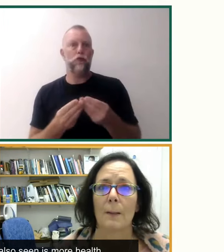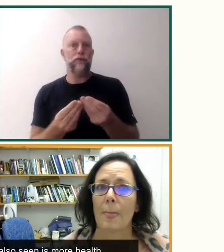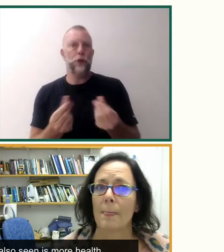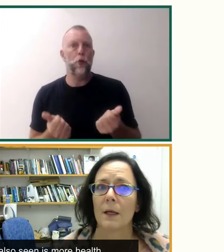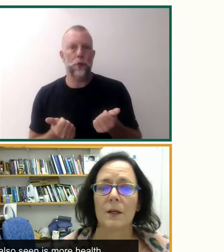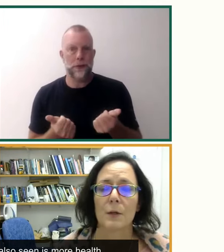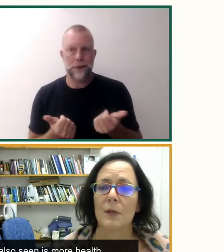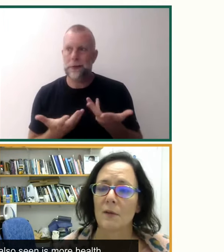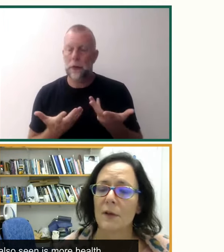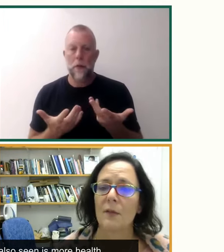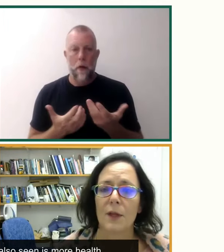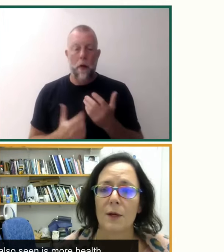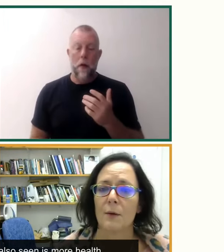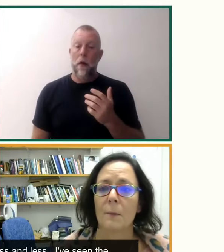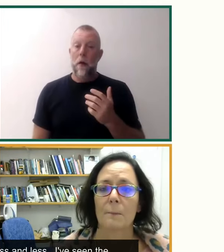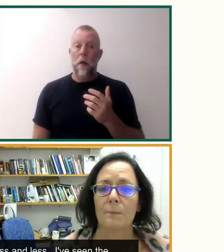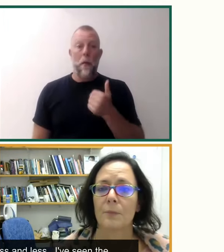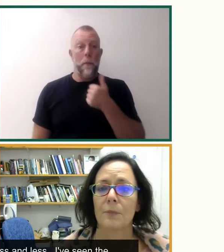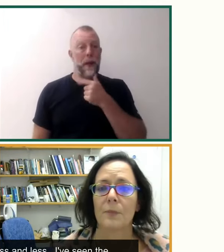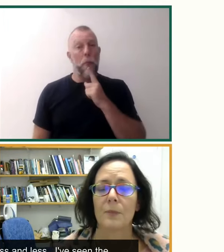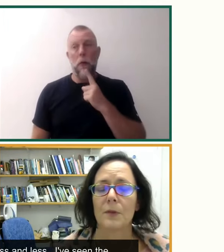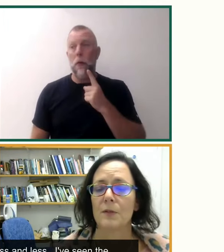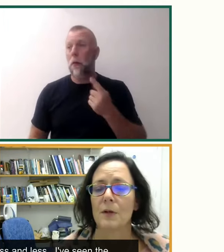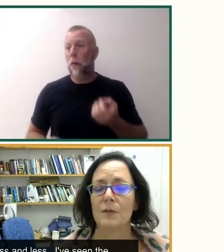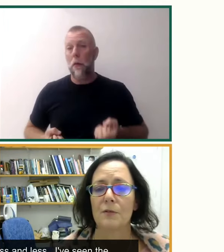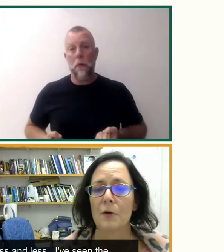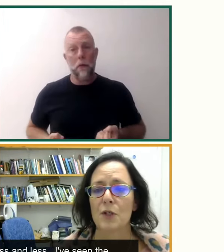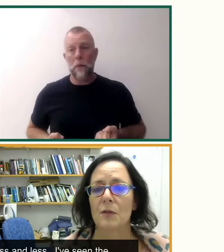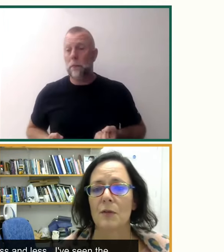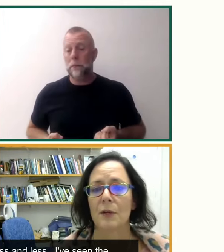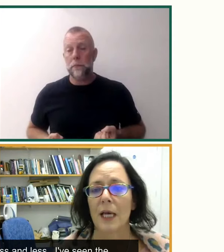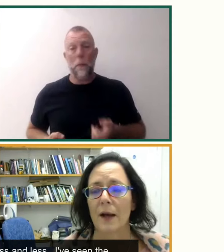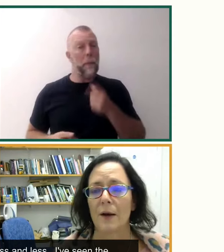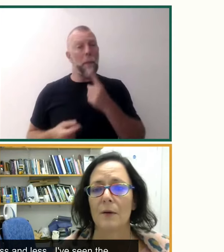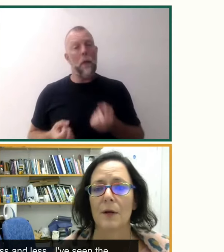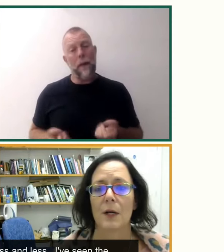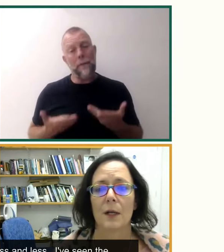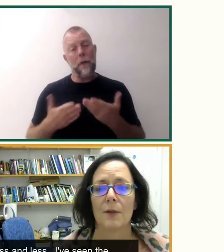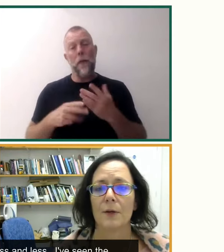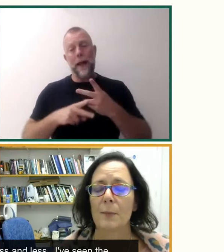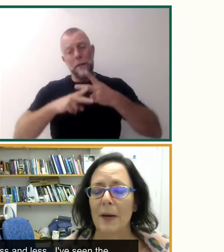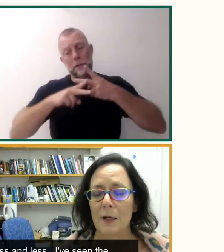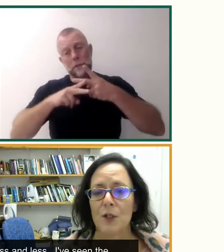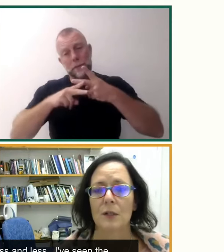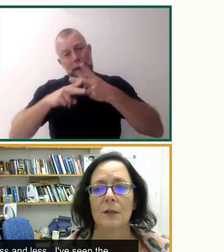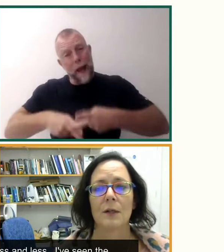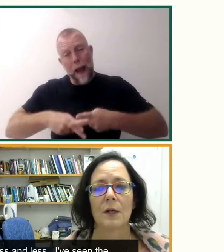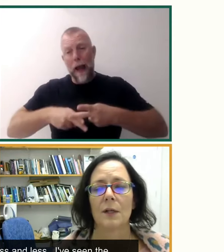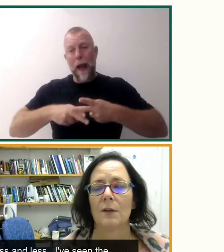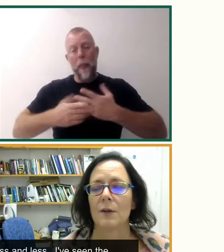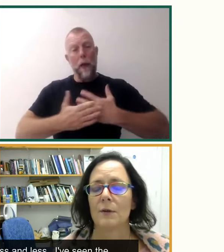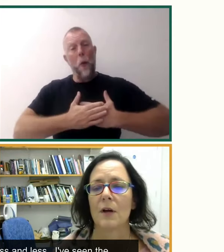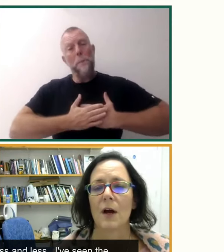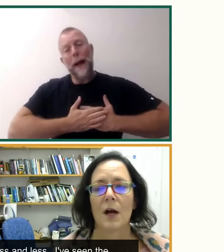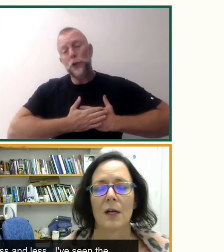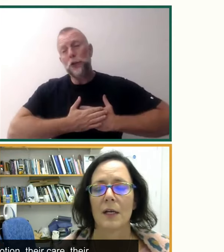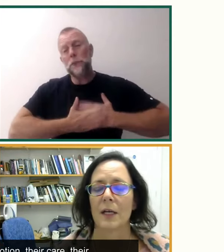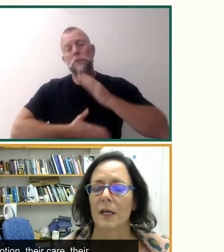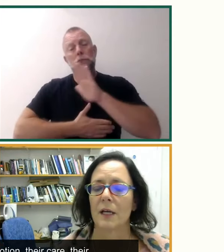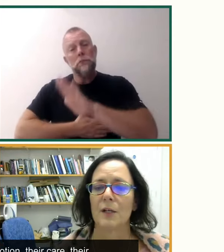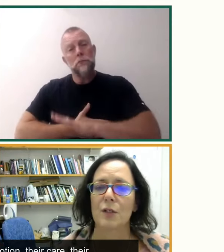people, you know, giving their devotion, their care, their compassion,